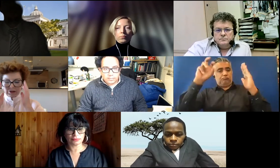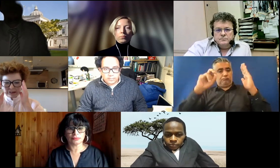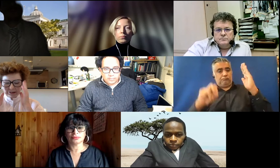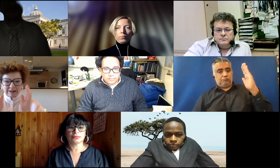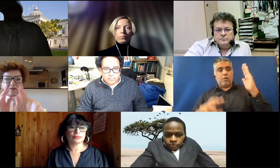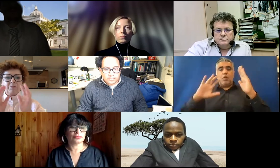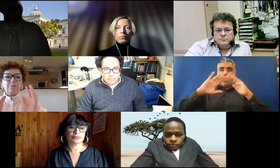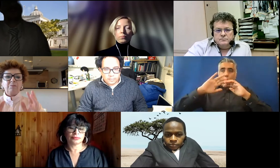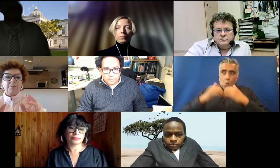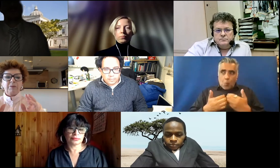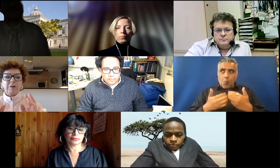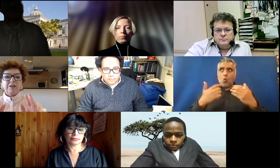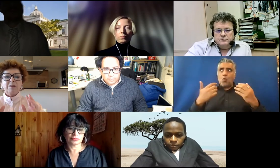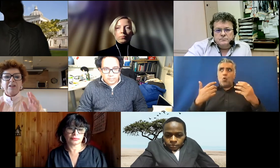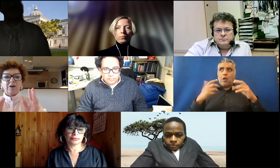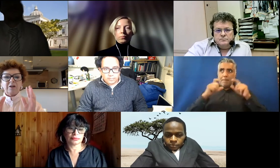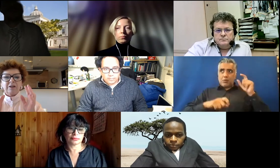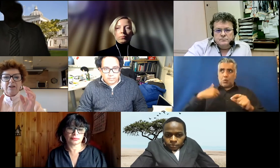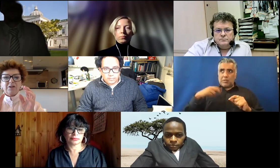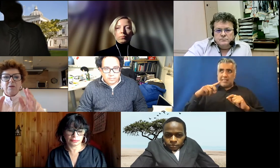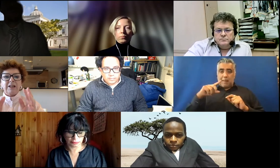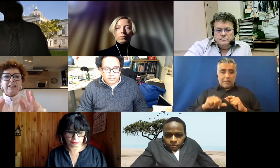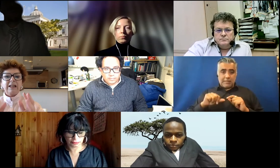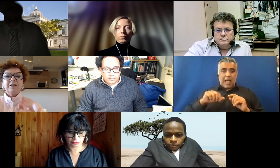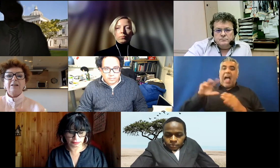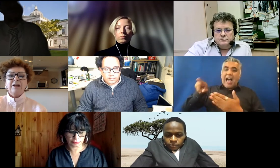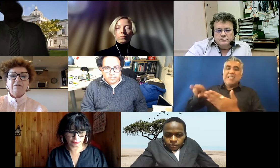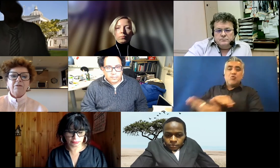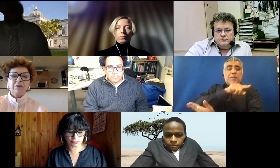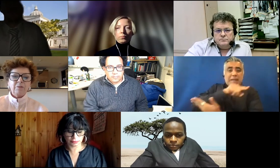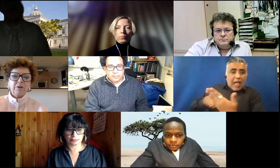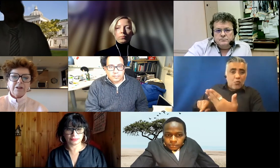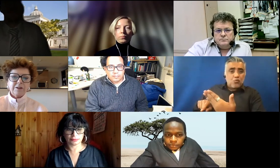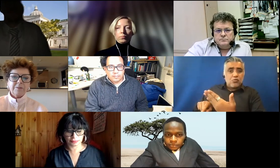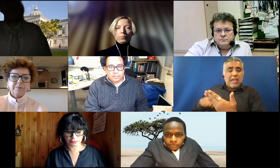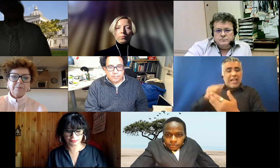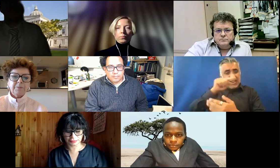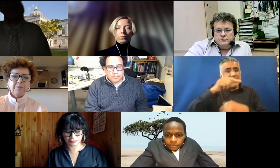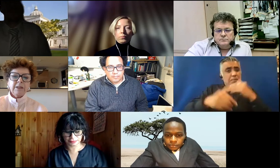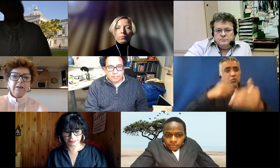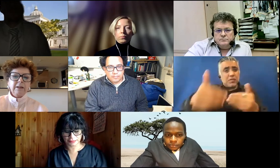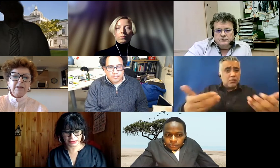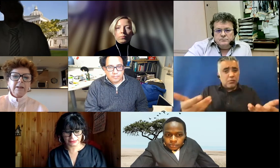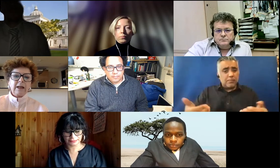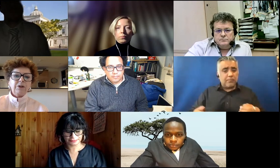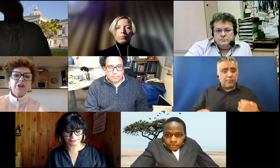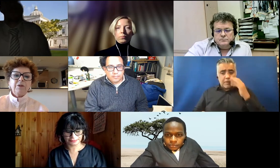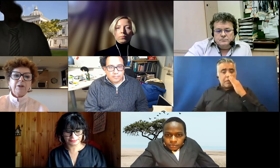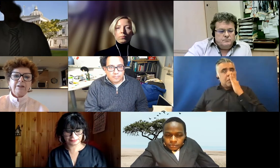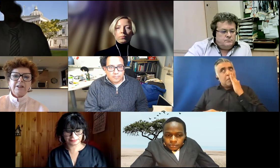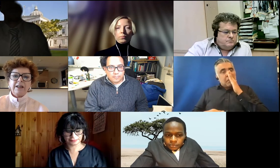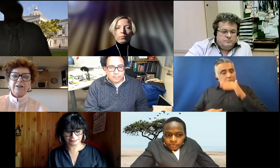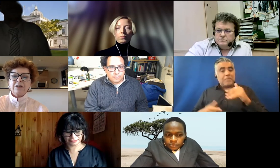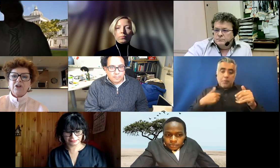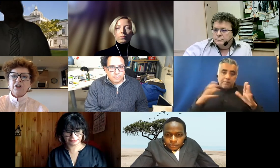which people with disabilities are discriminated against in that very process. I would urge everyone